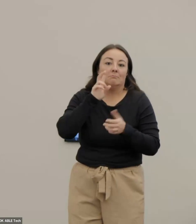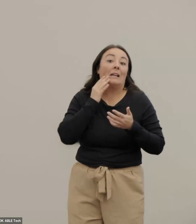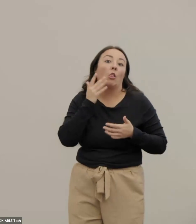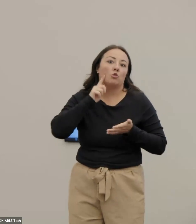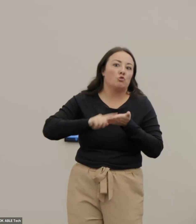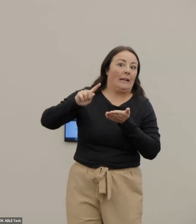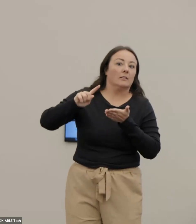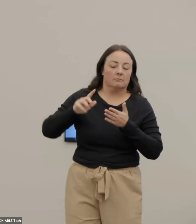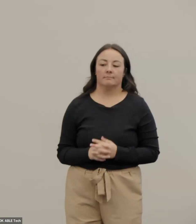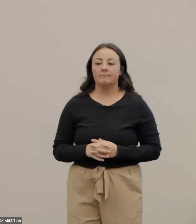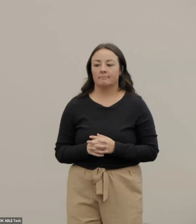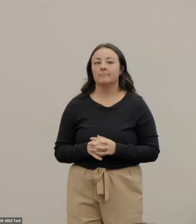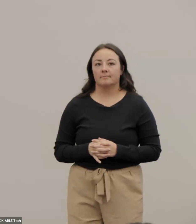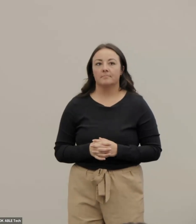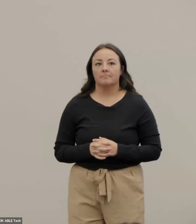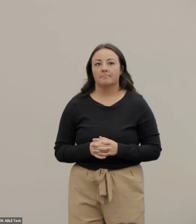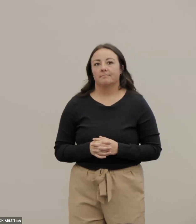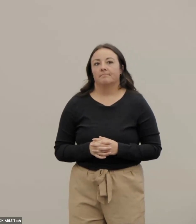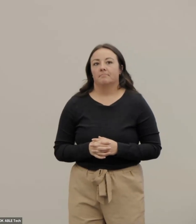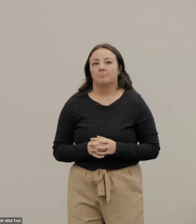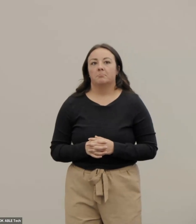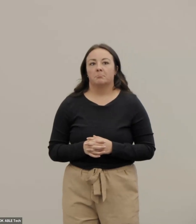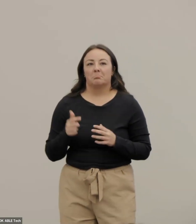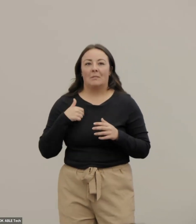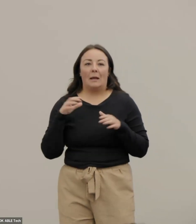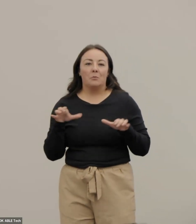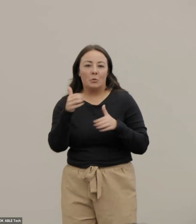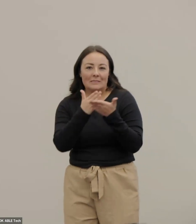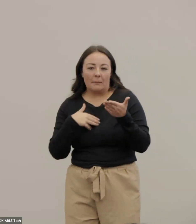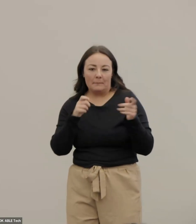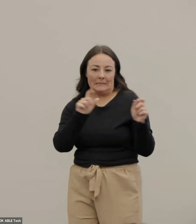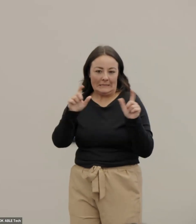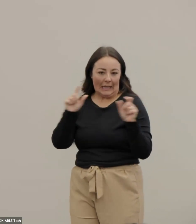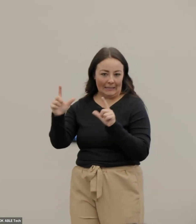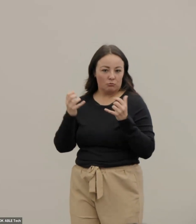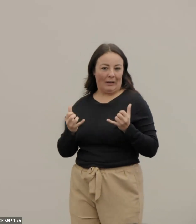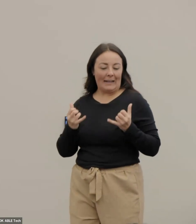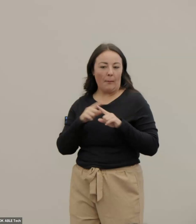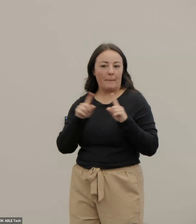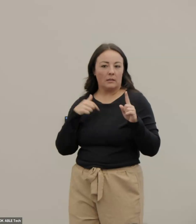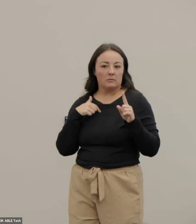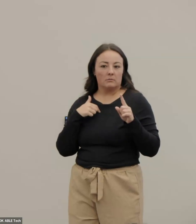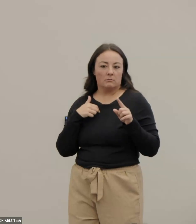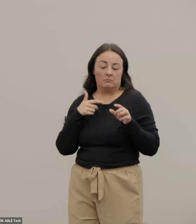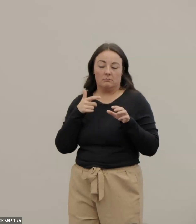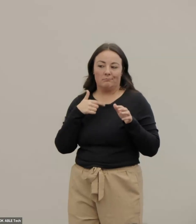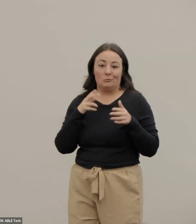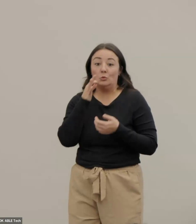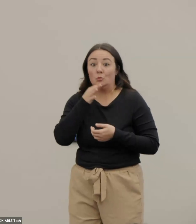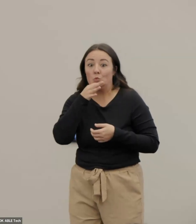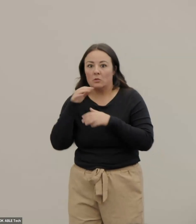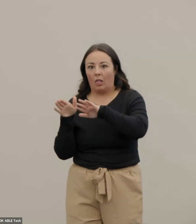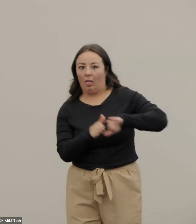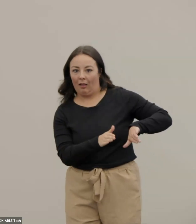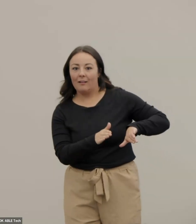So I'm going to show you this. I'm doing some slides right now, but in a little bit, I'm going to bounce out of the slide and I'm going to dive